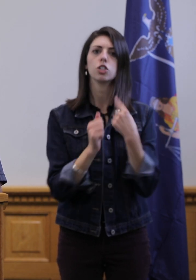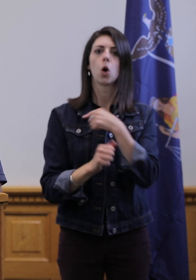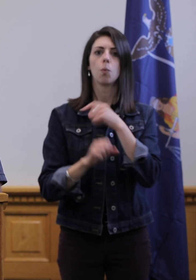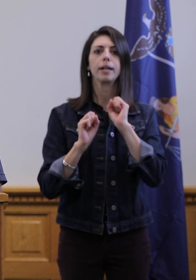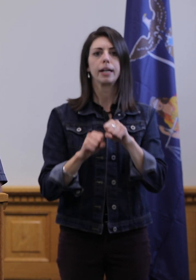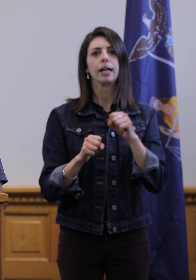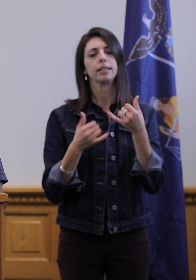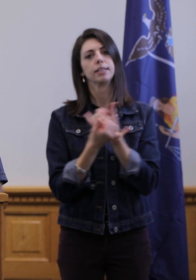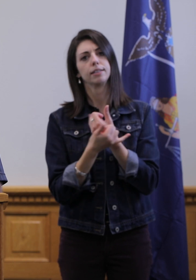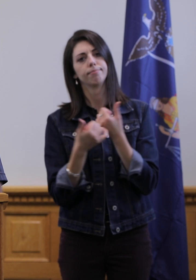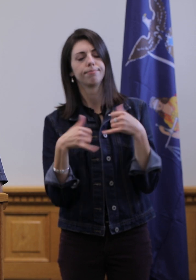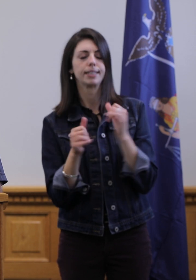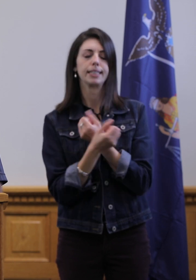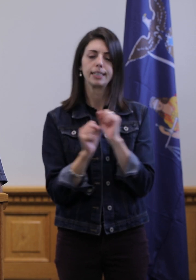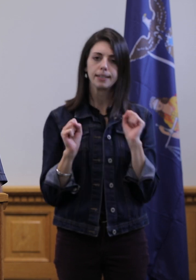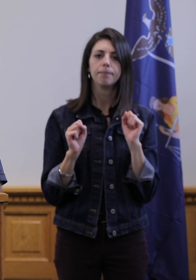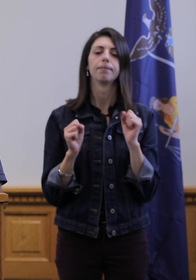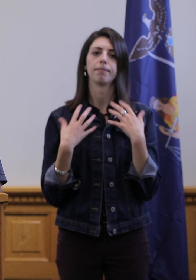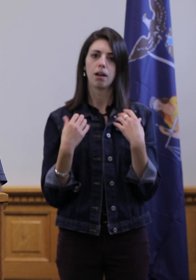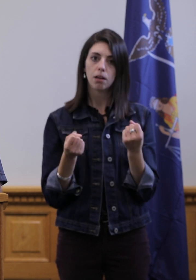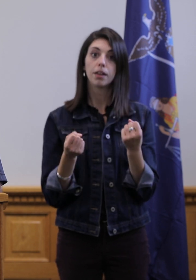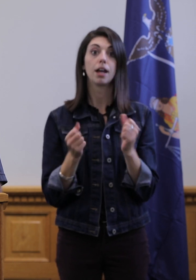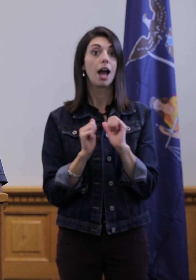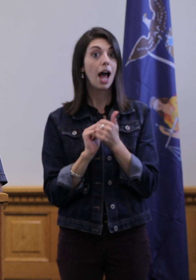infection rate low. The only way we can do this is to